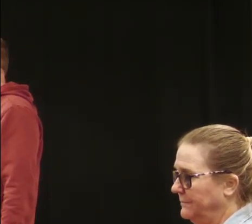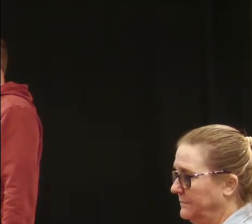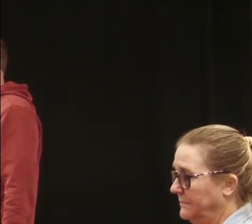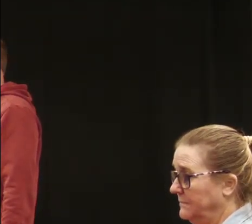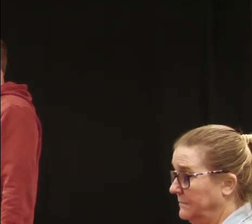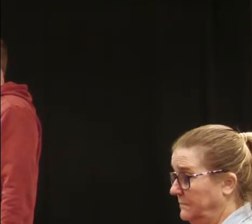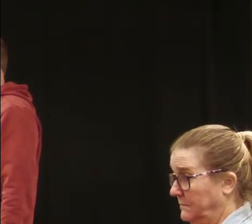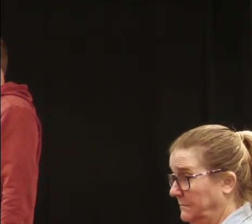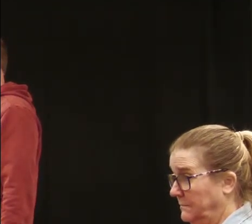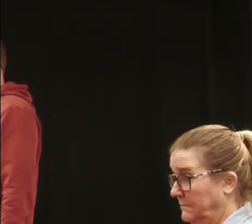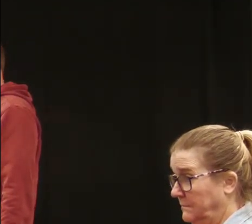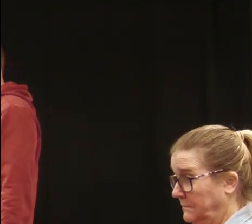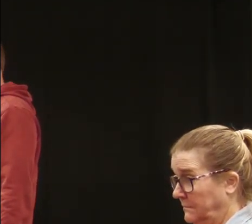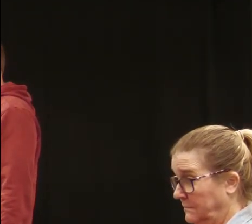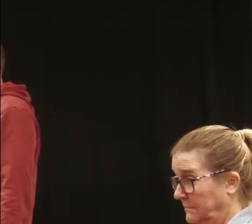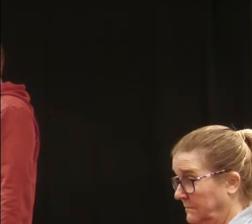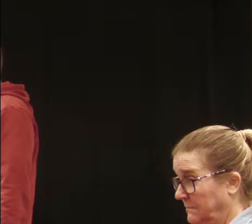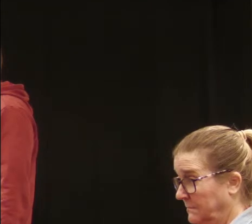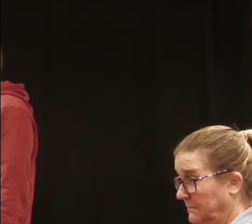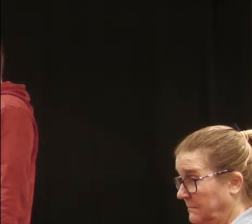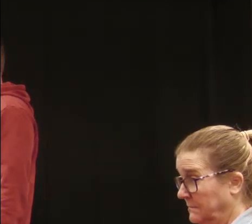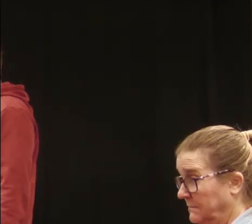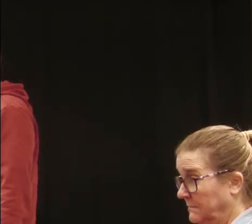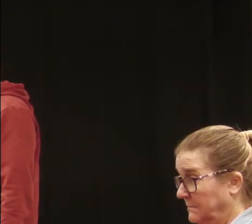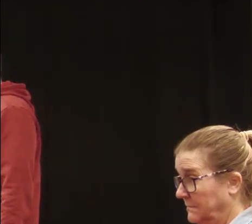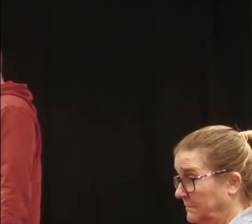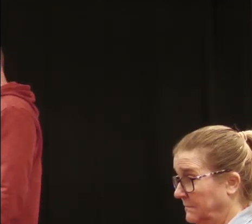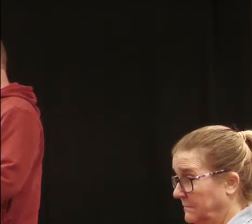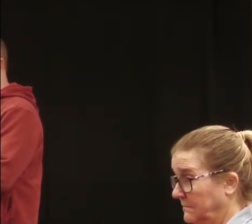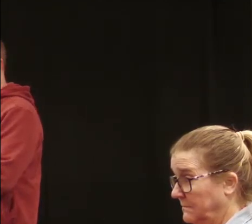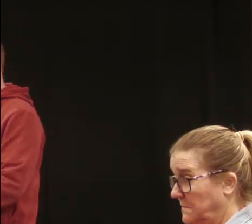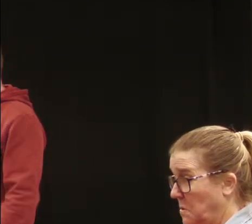it breaks us apart. And it's like that